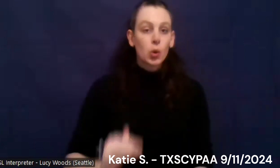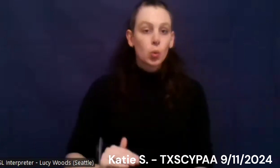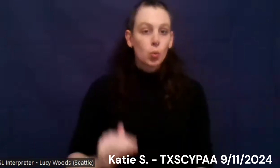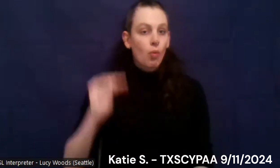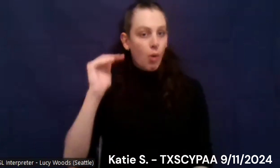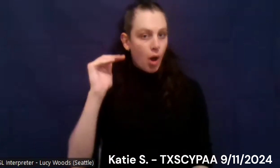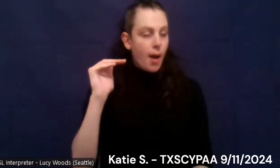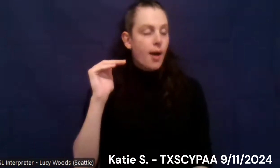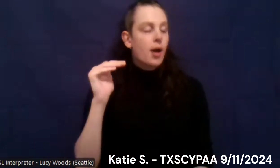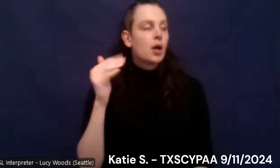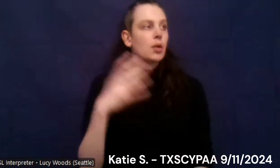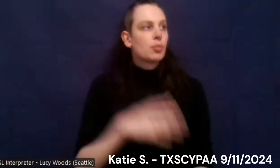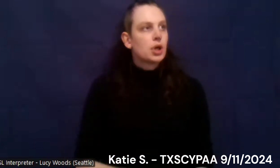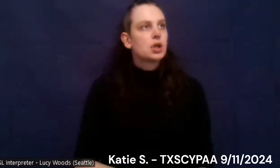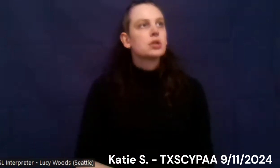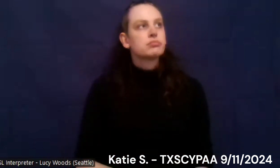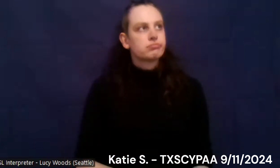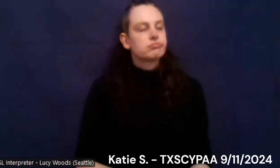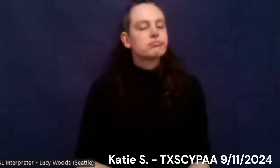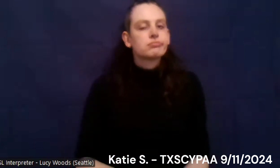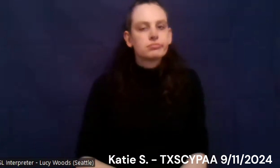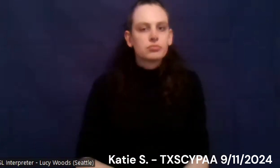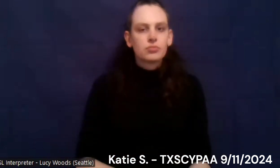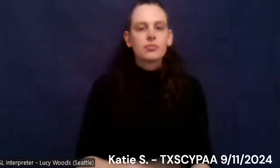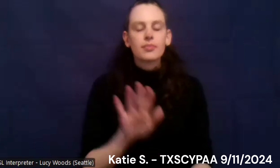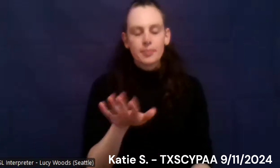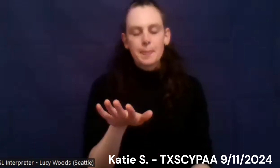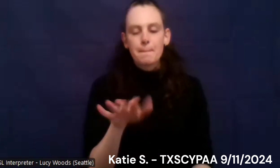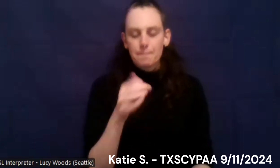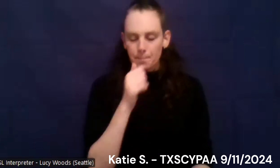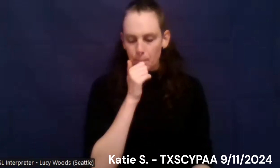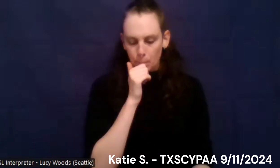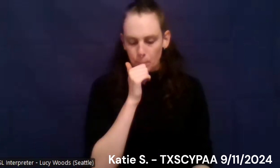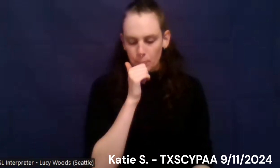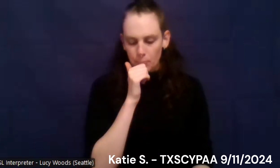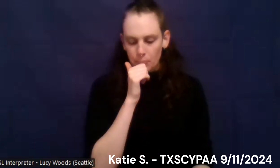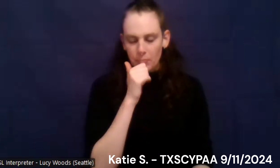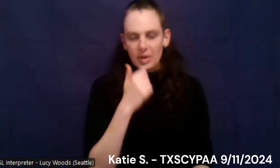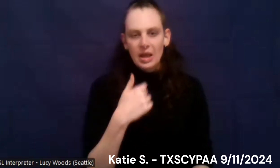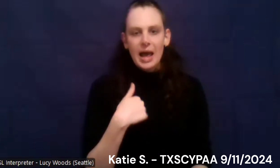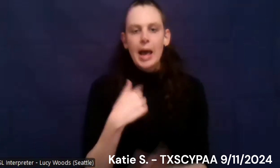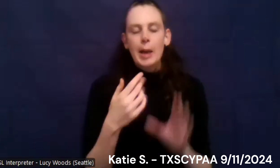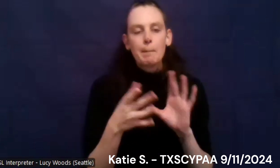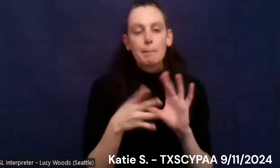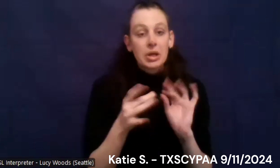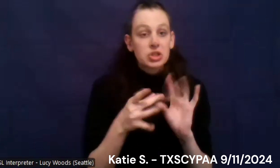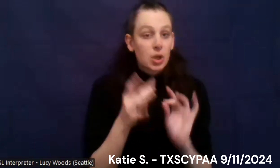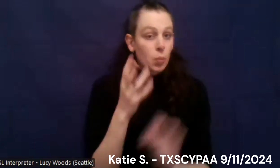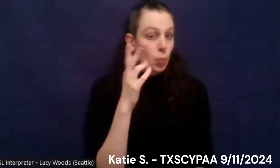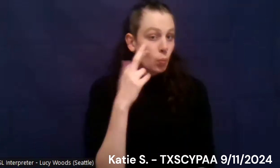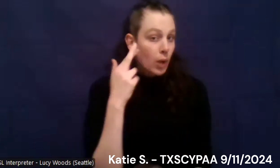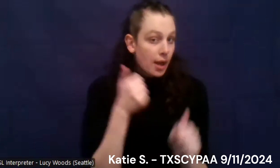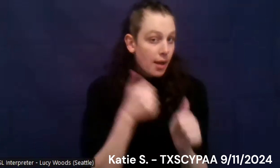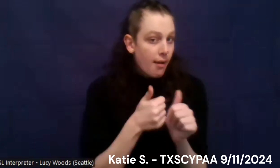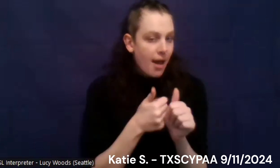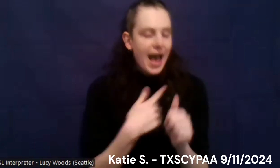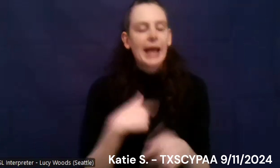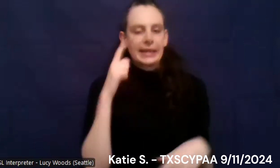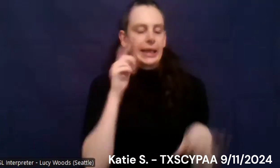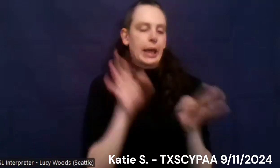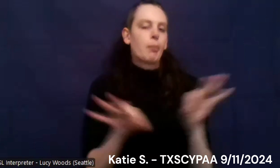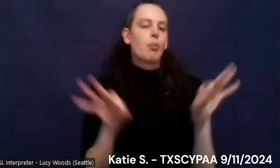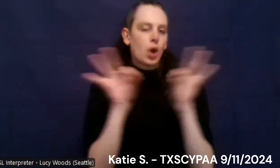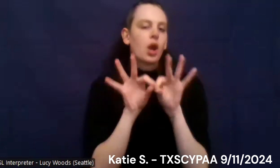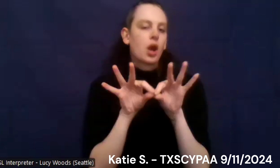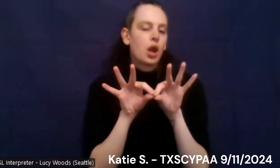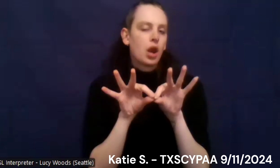home that and this is something I bring in when I tell my story just because I do think it's important in the realm